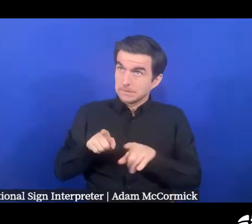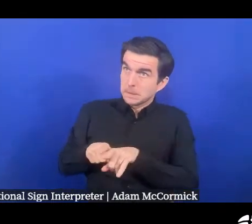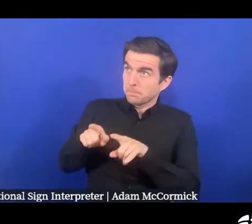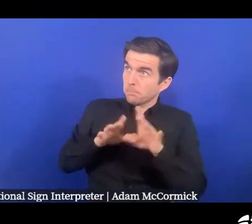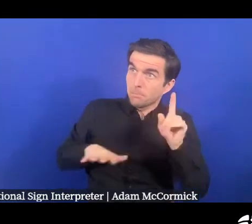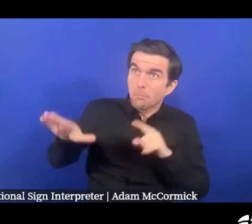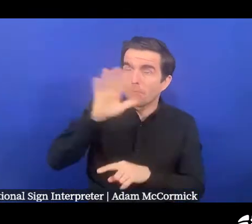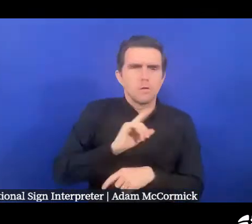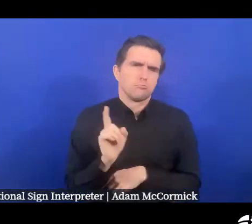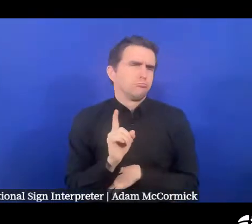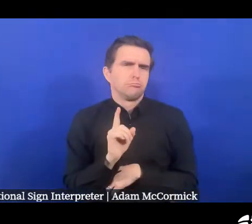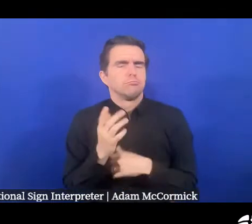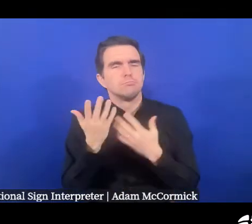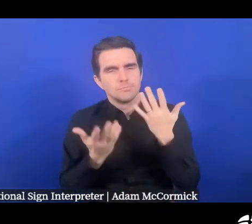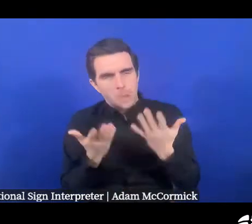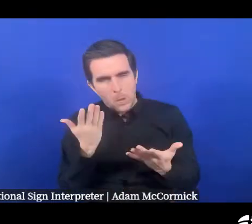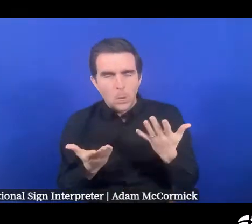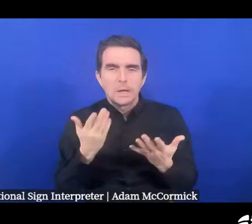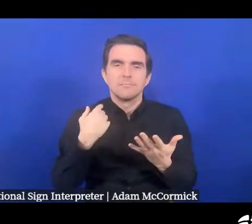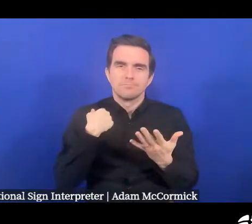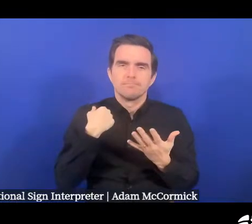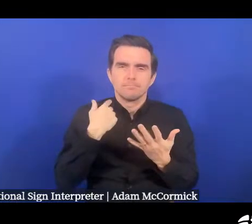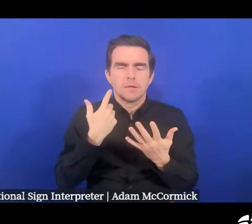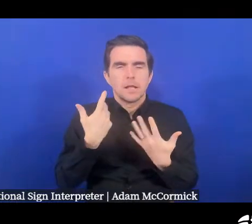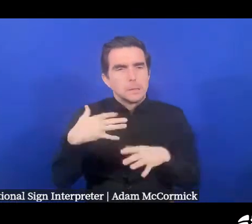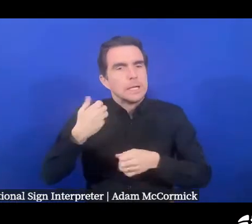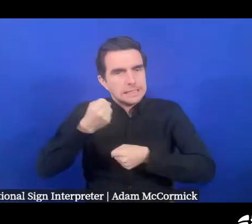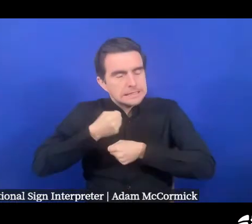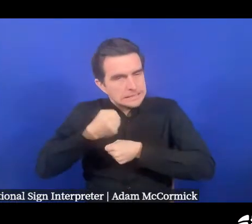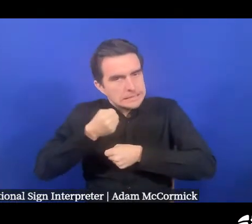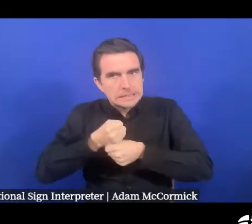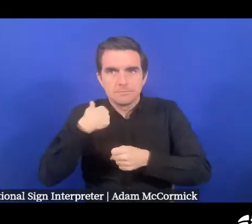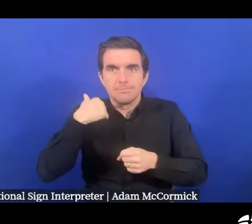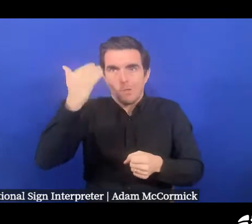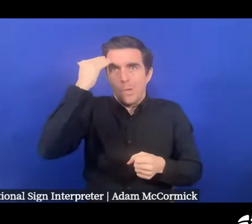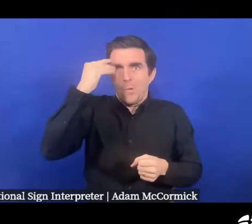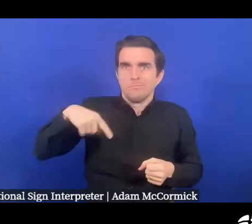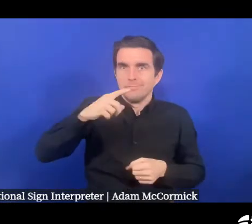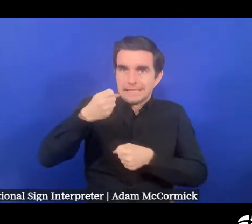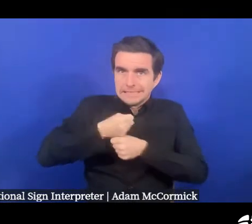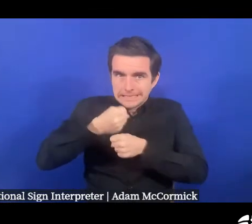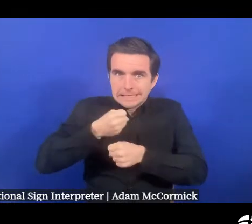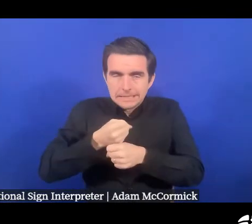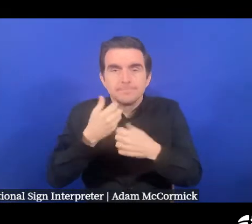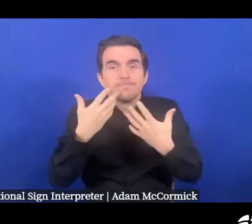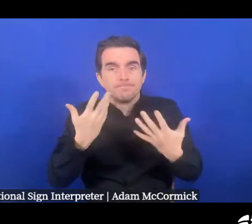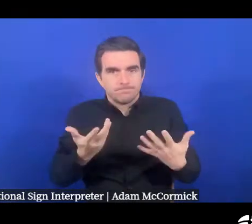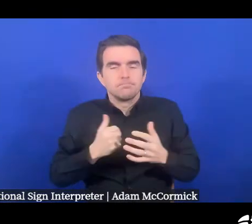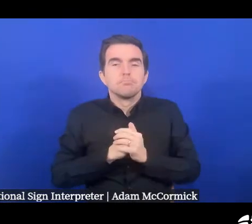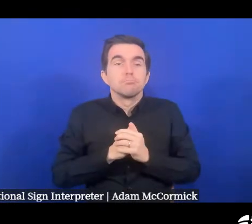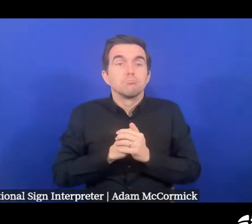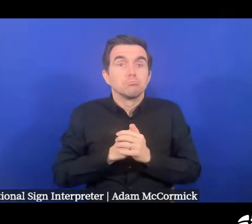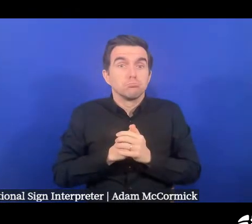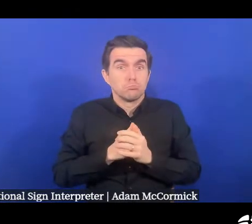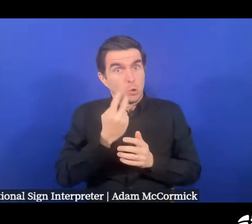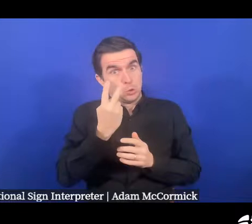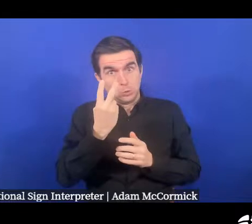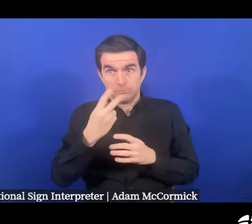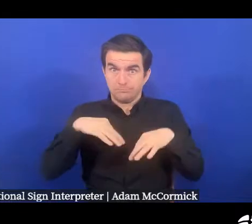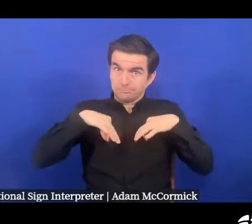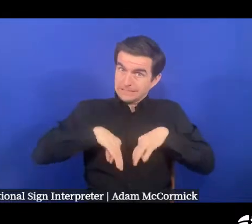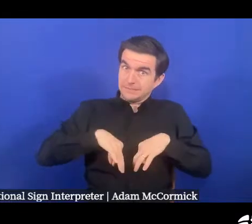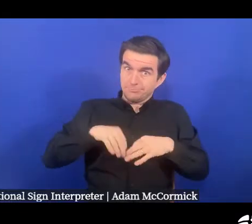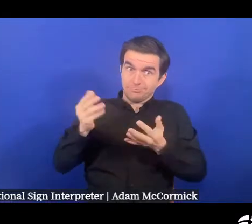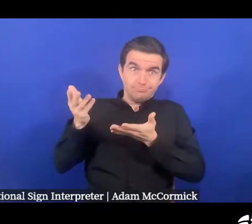have advanced a lot. So today, the majority of the leadership positions that